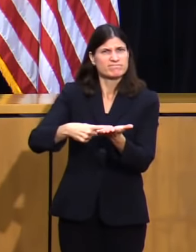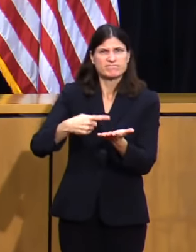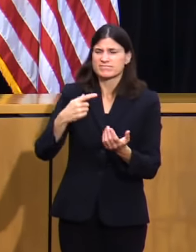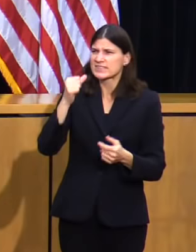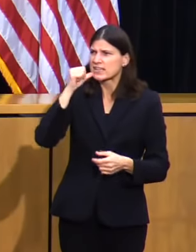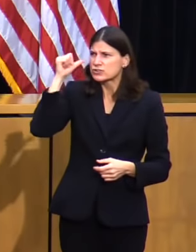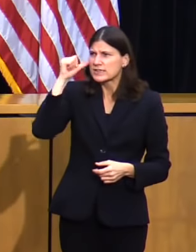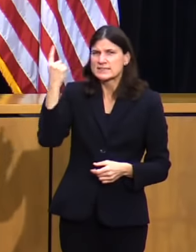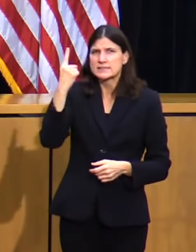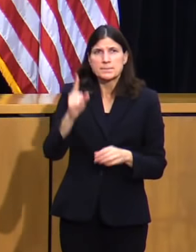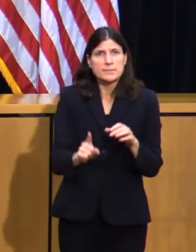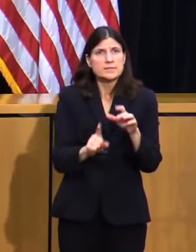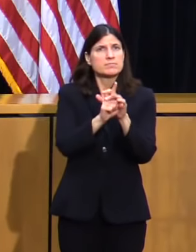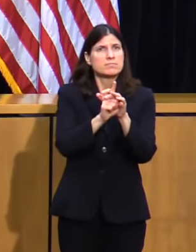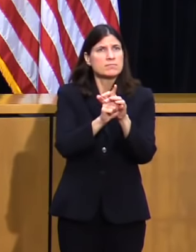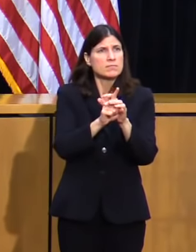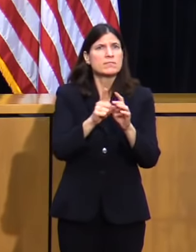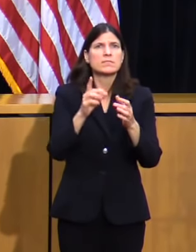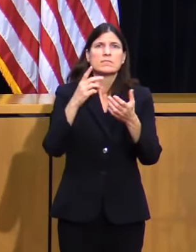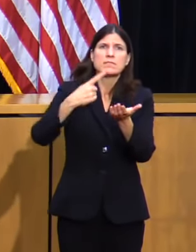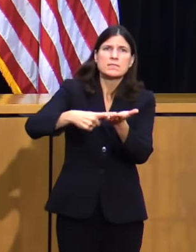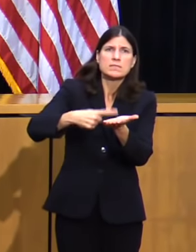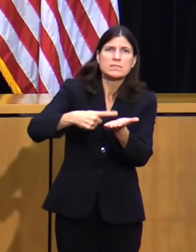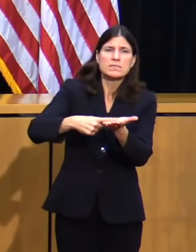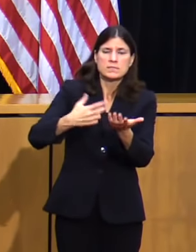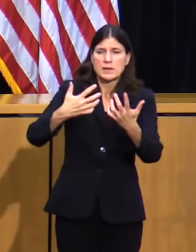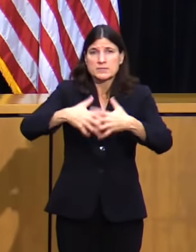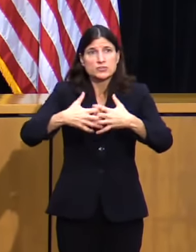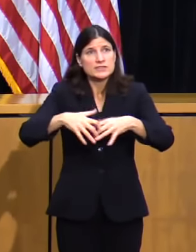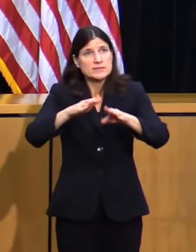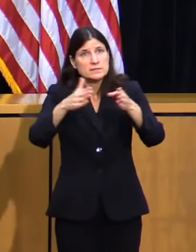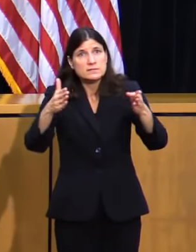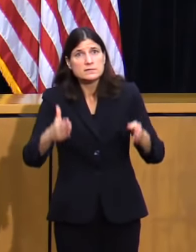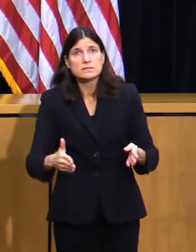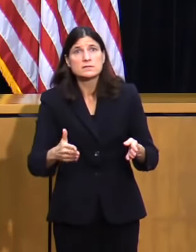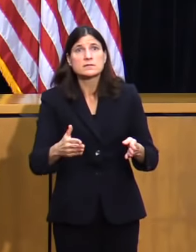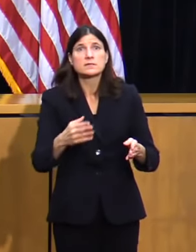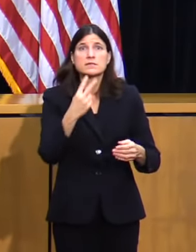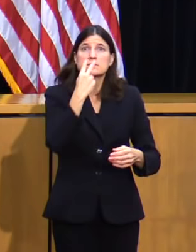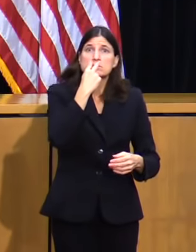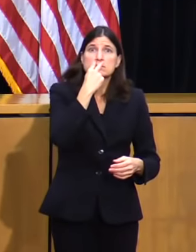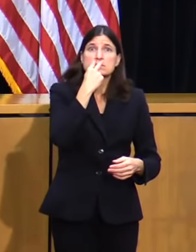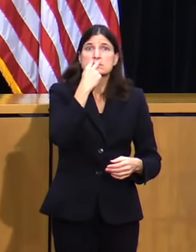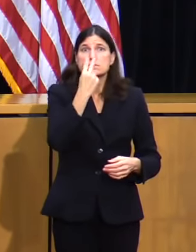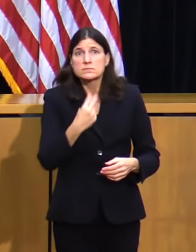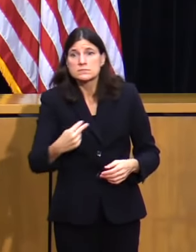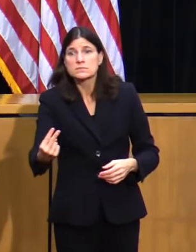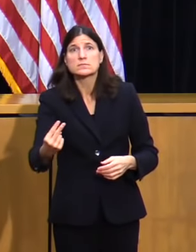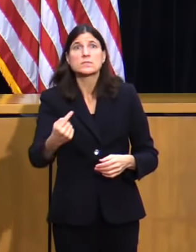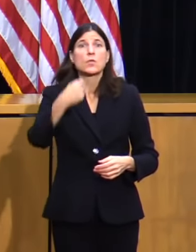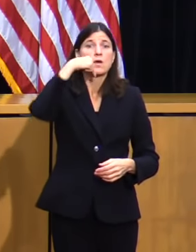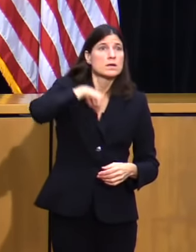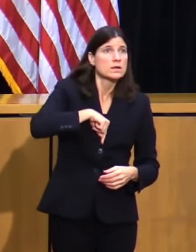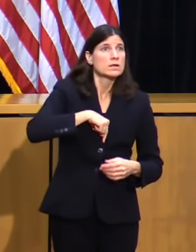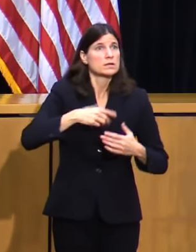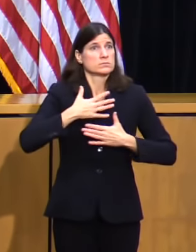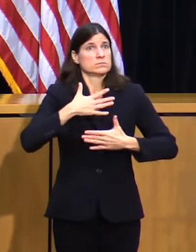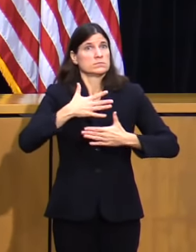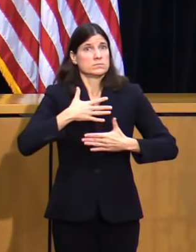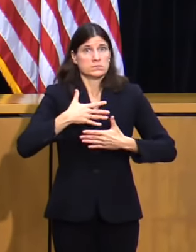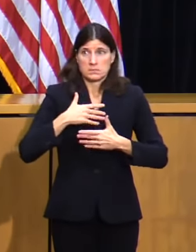of those important devices? One of the great advancements and the things that we've learned over the course of the last 9 months in caring for patients